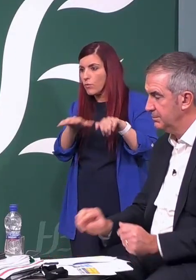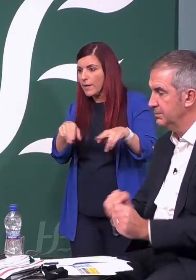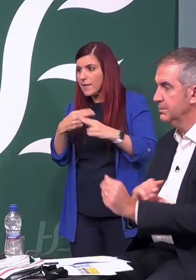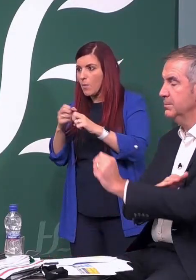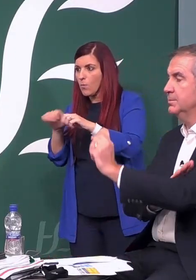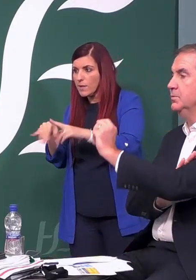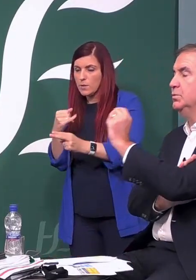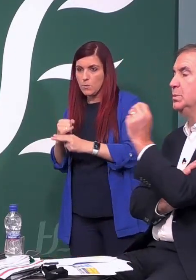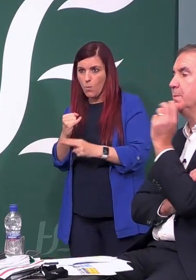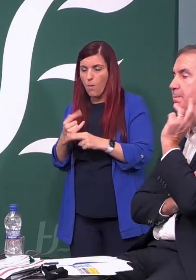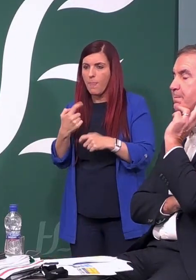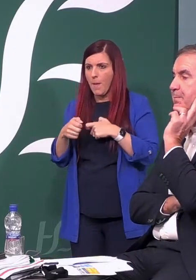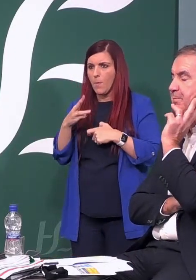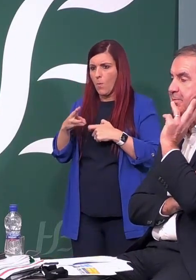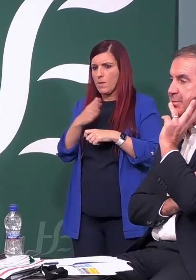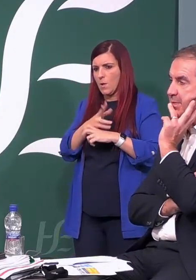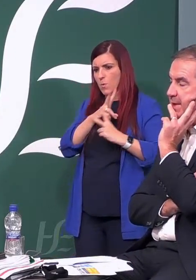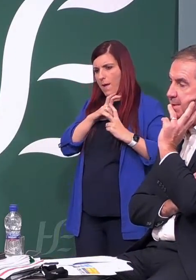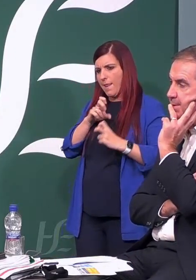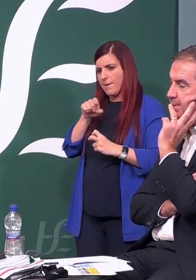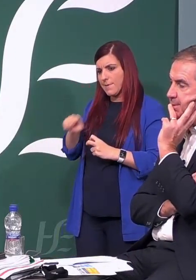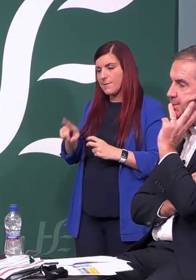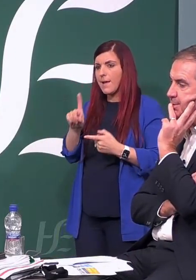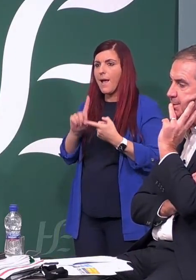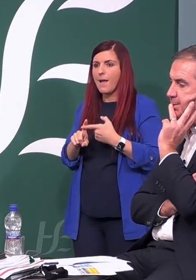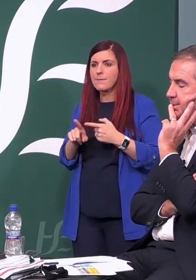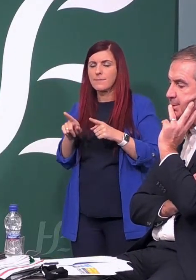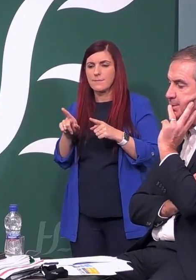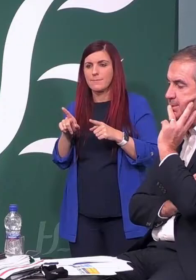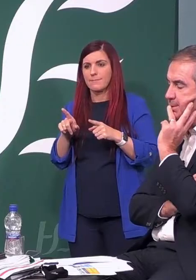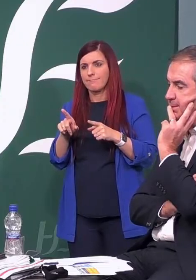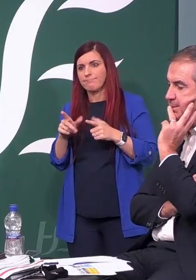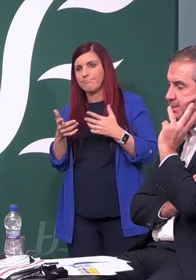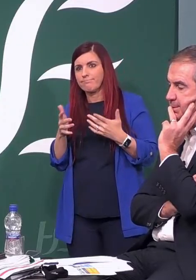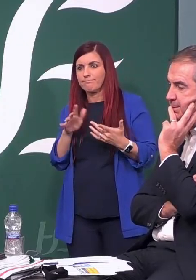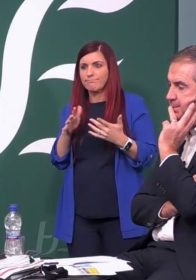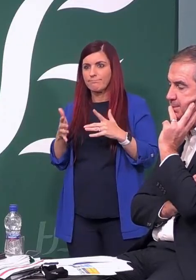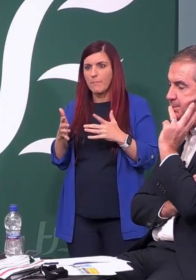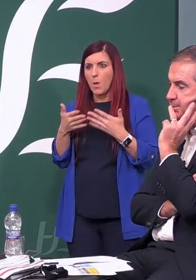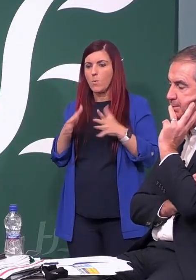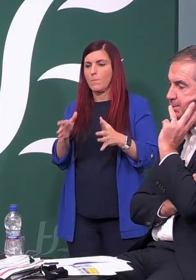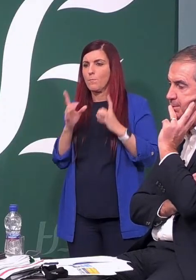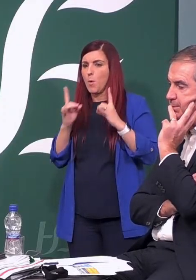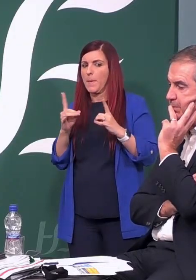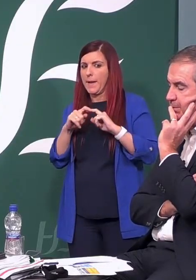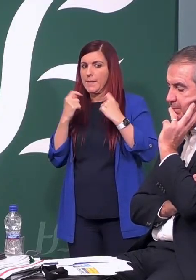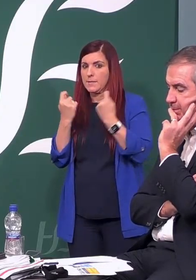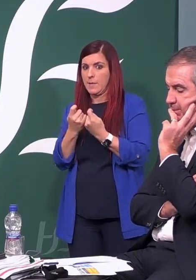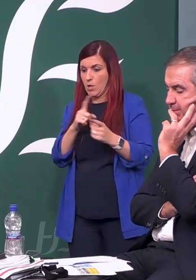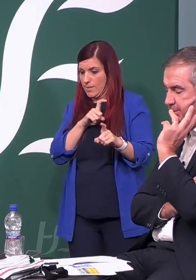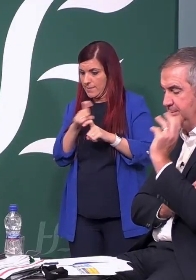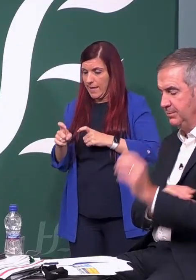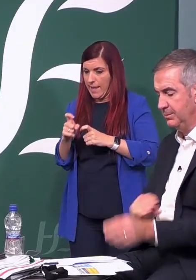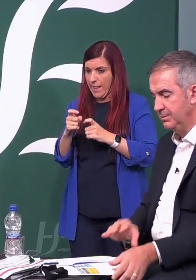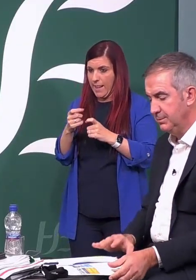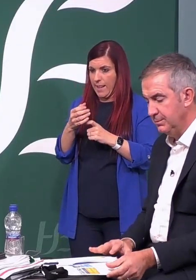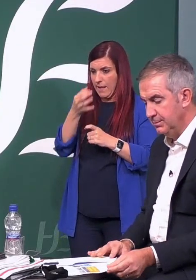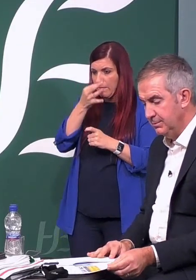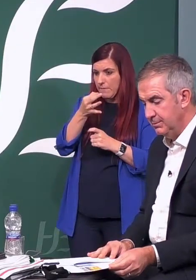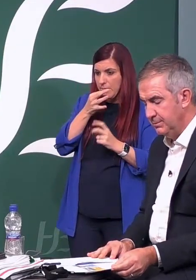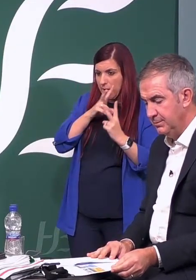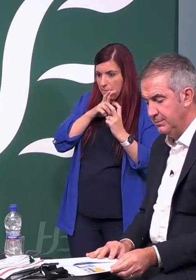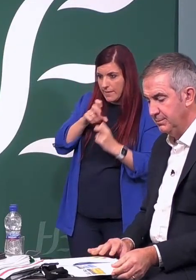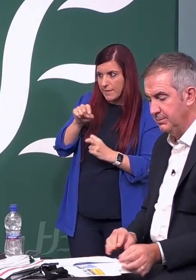cases, but sickness as well, and transmission patterns. And certainly the opinion of public health teams at this point in time is that the cases